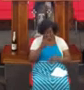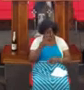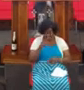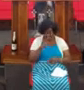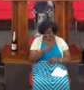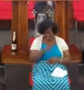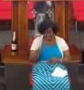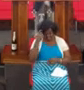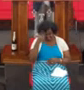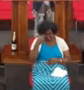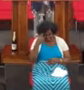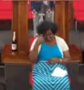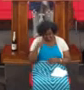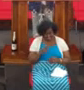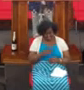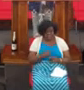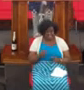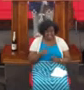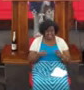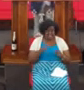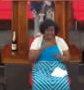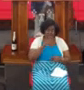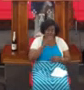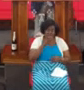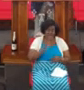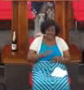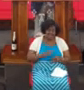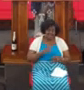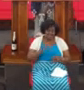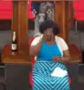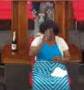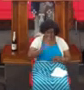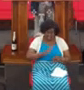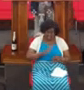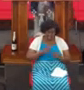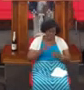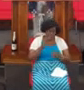crazy. But this man didn't just walk in the graveyard. He slept there.